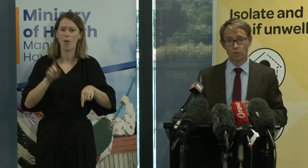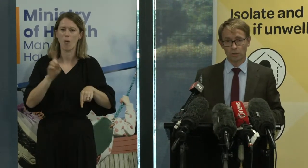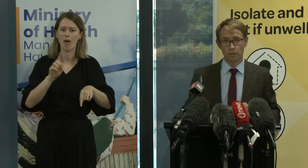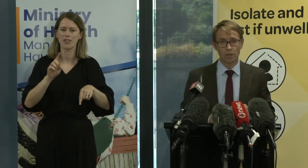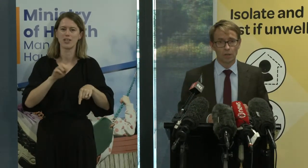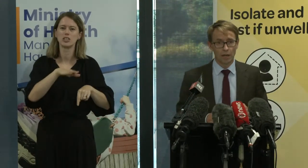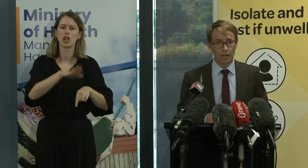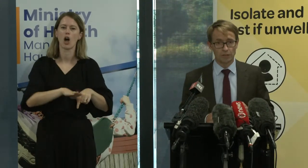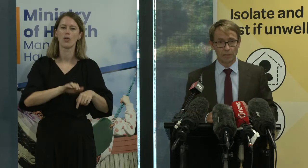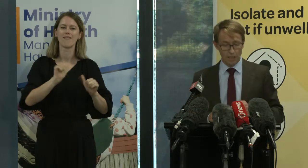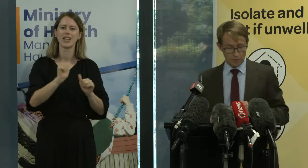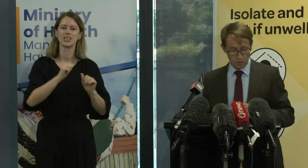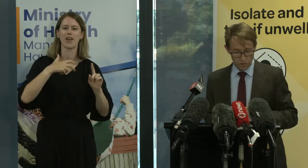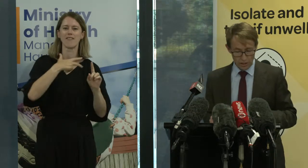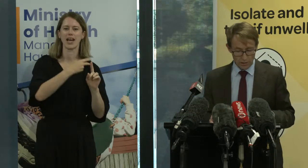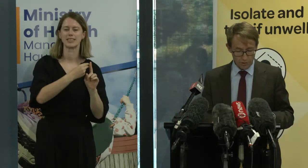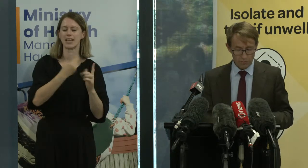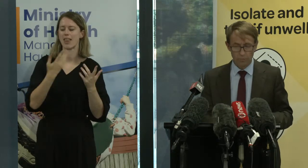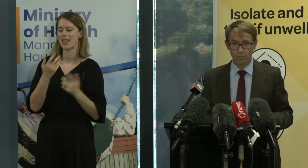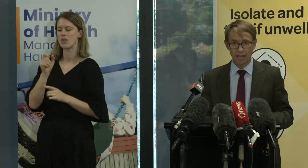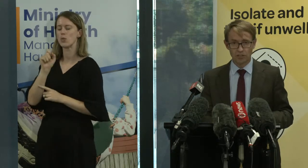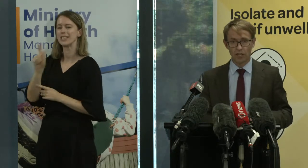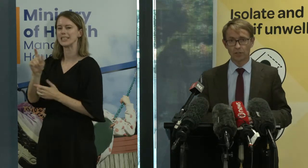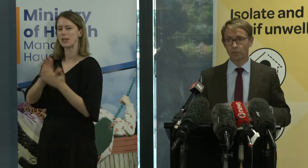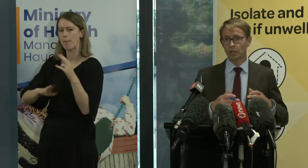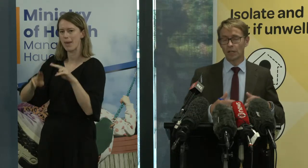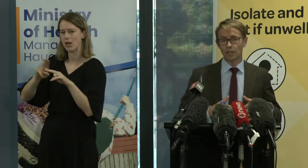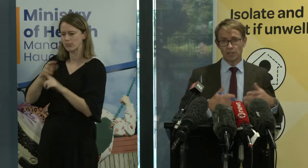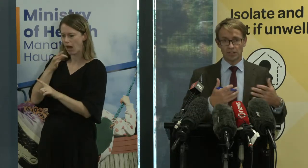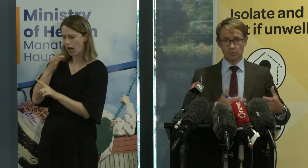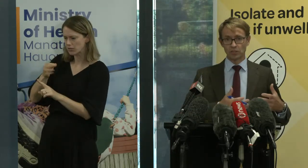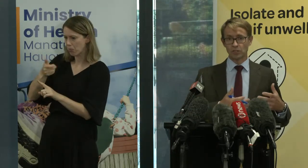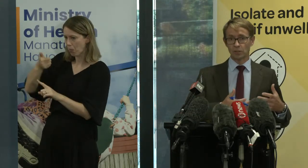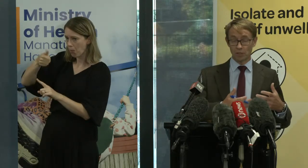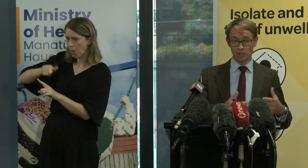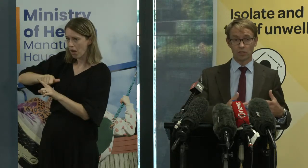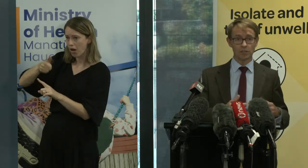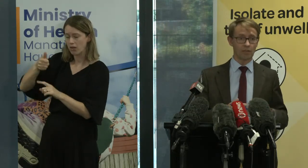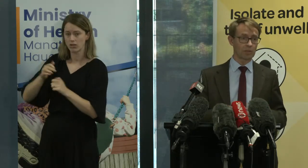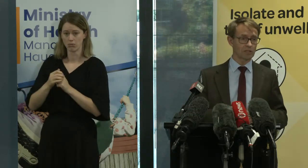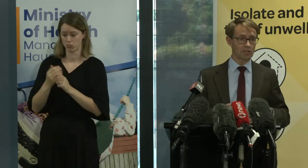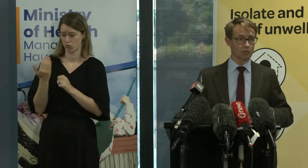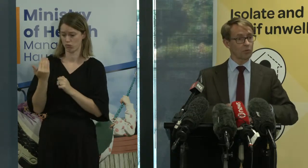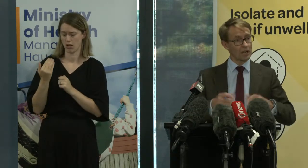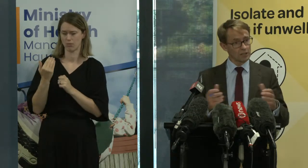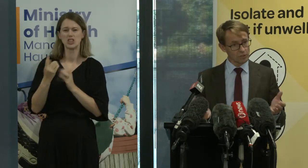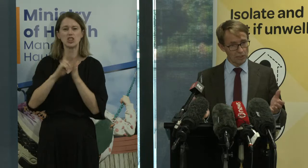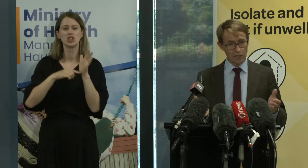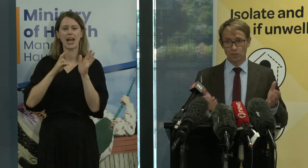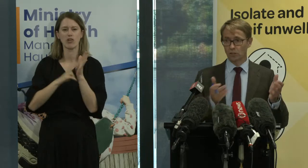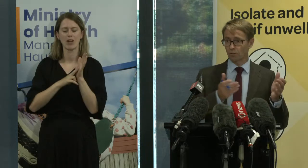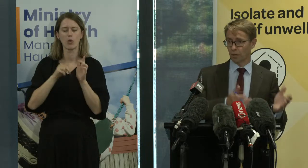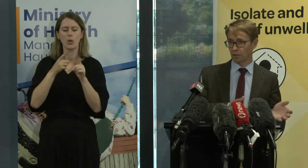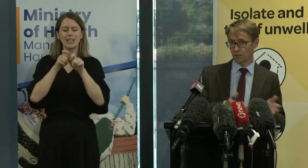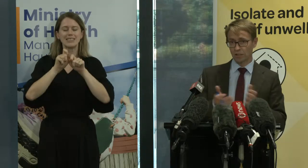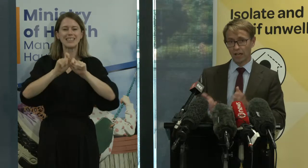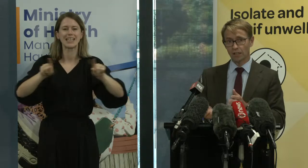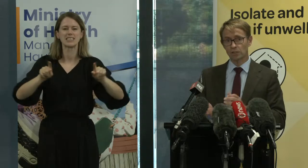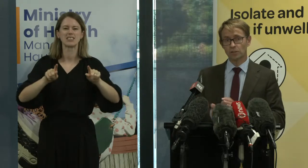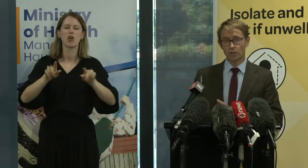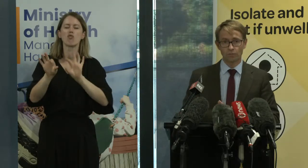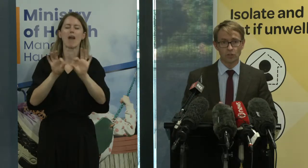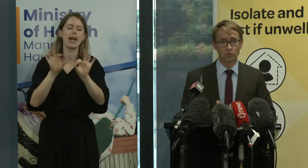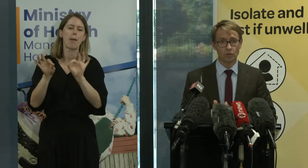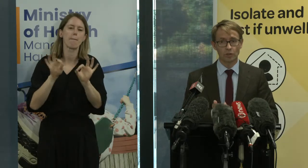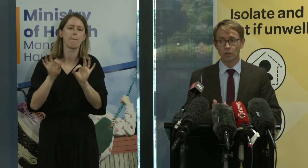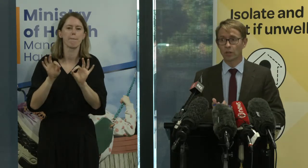text to what had been done in Australia, and from late January, text messages have been sent to a random selection of parents and